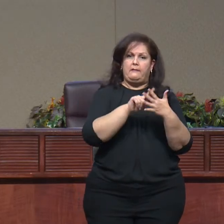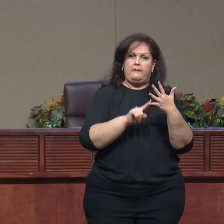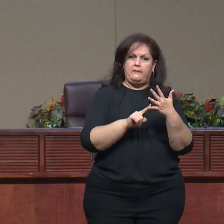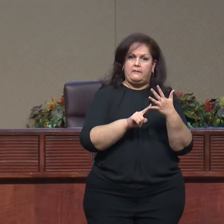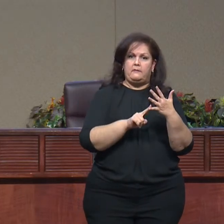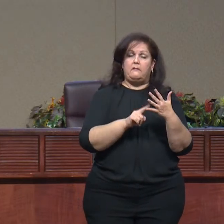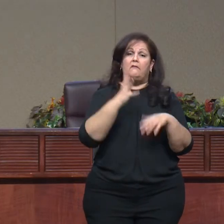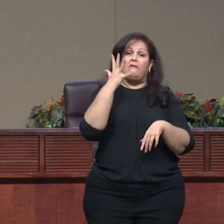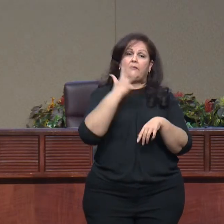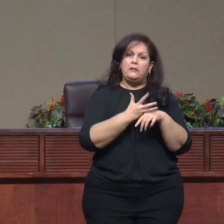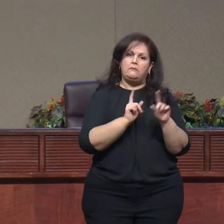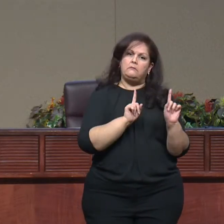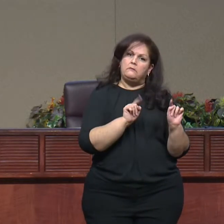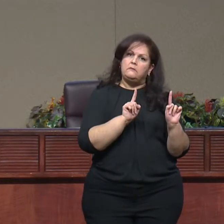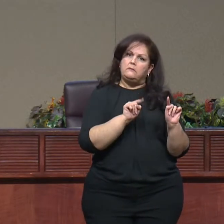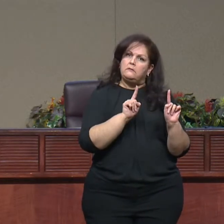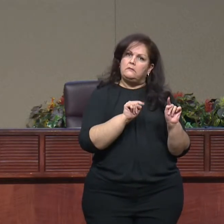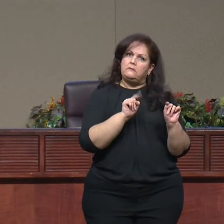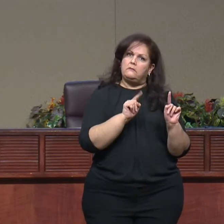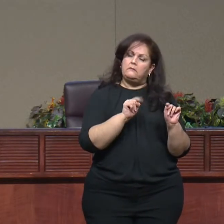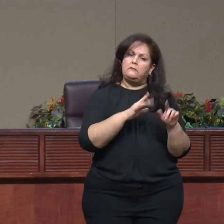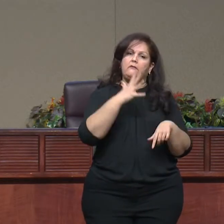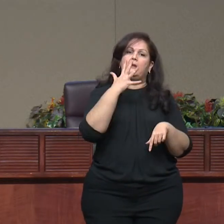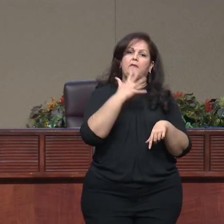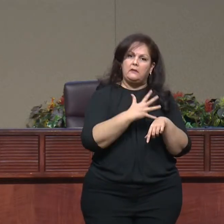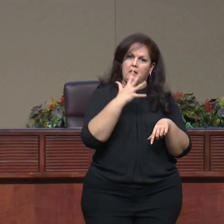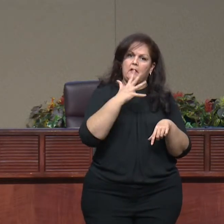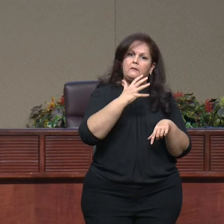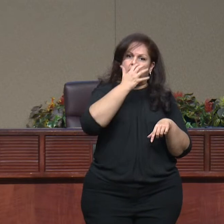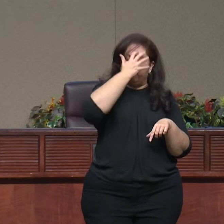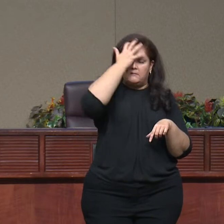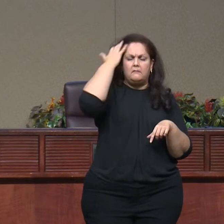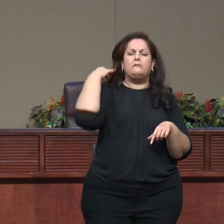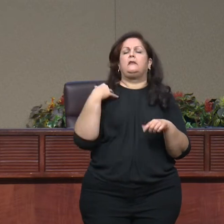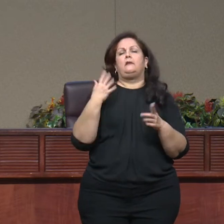5 times. You know, out of the 4,100,